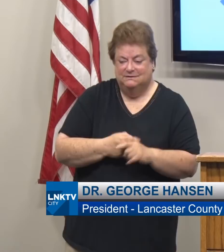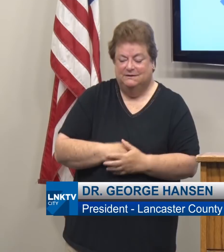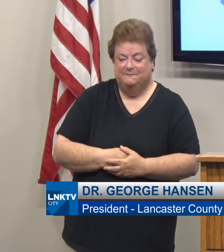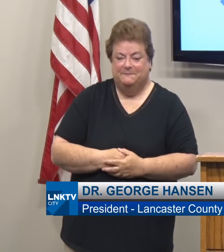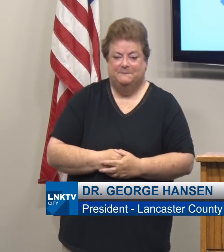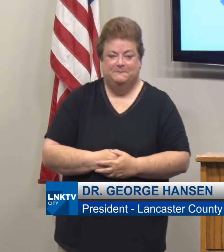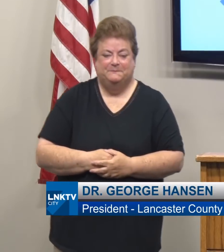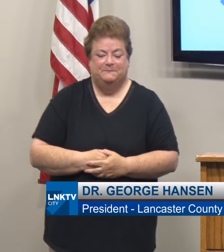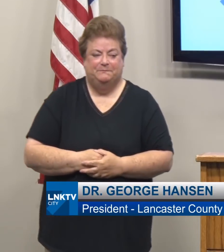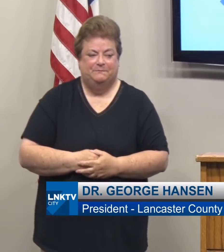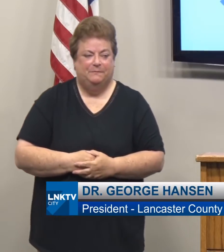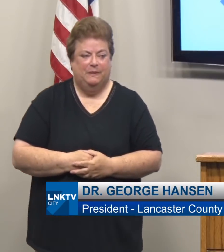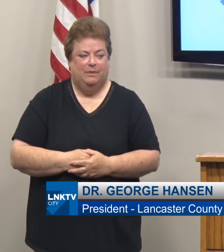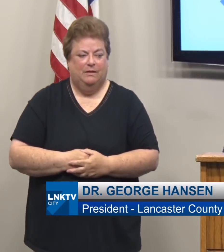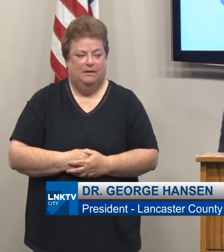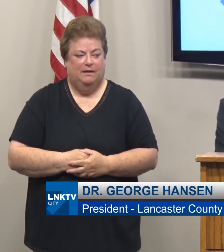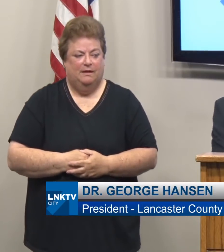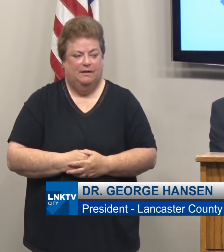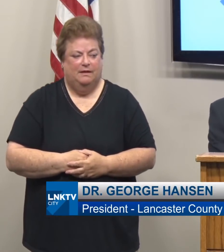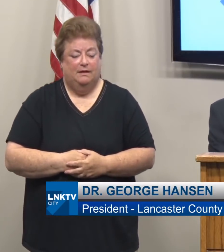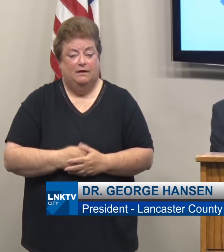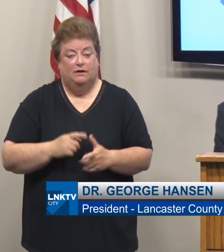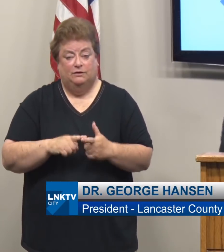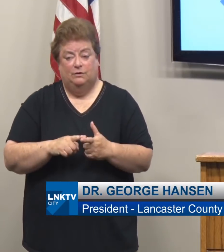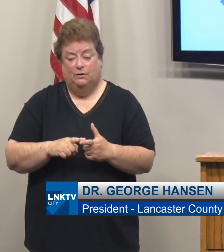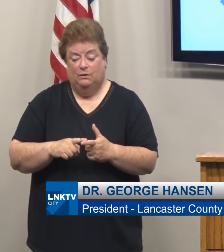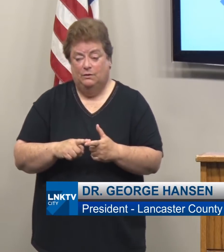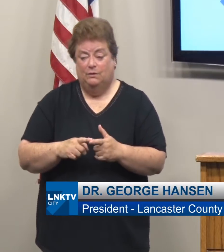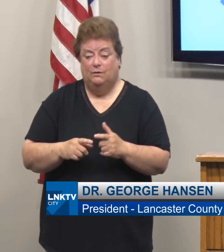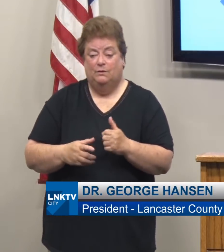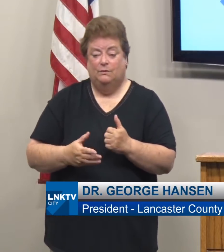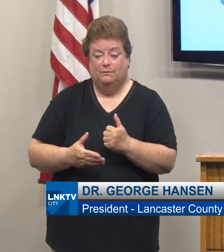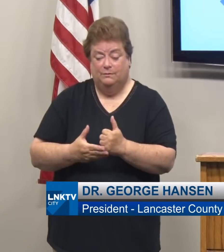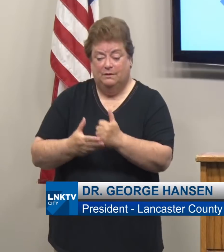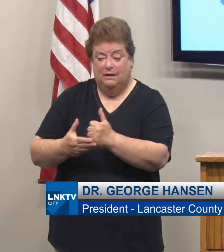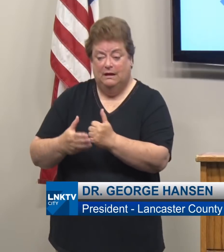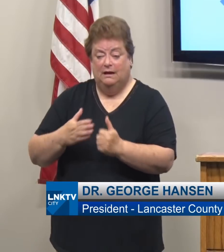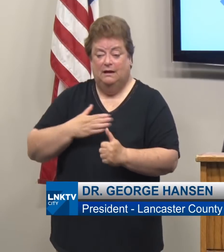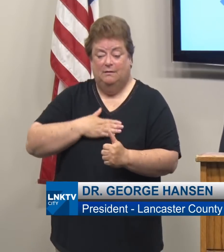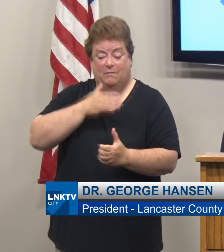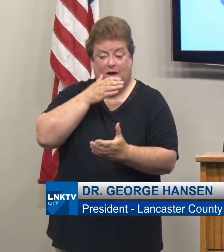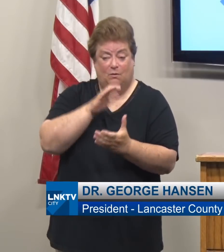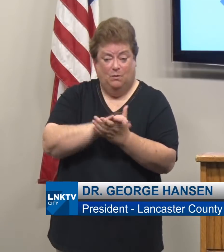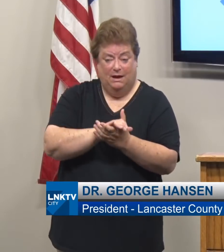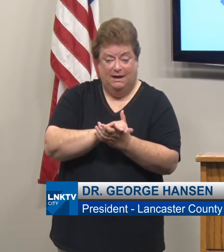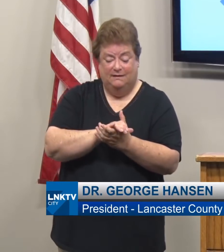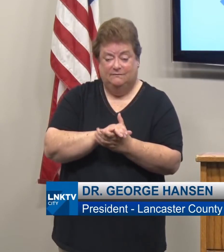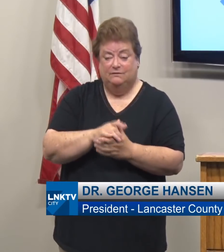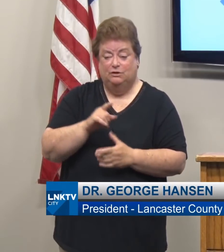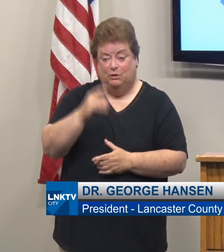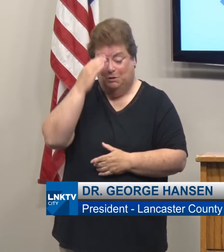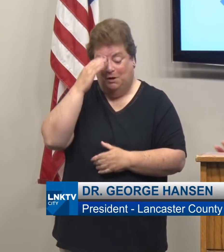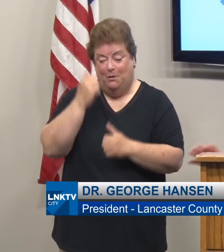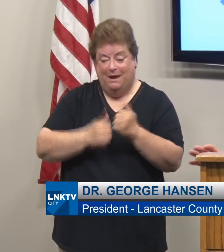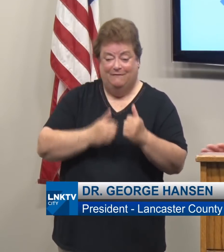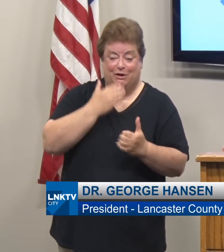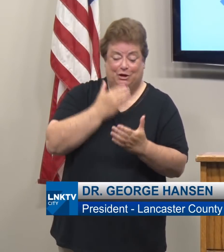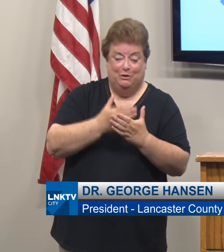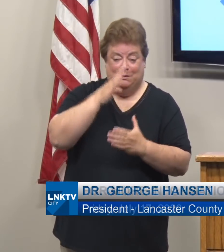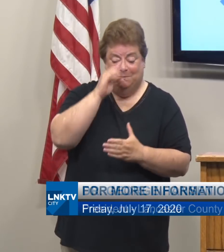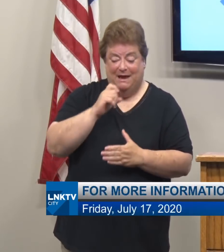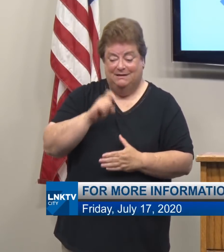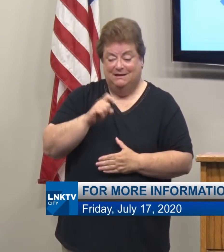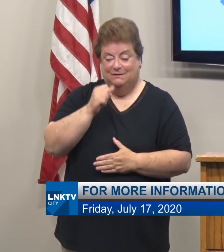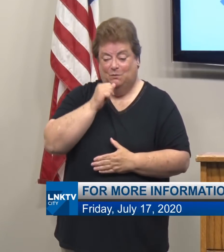of. Just to reassure you, since I'm a storyteller, my wife, every good man needs a better woman beside